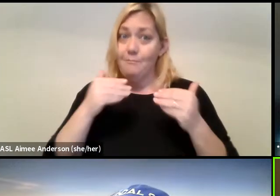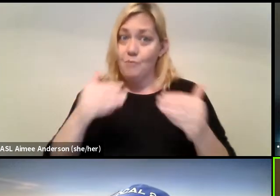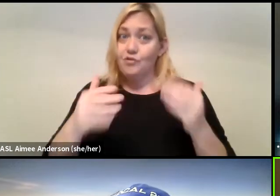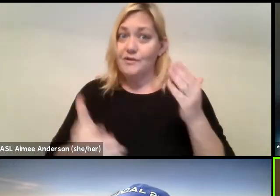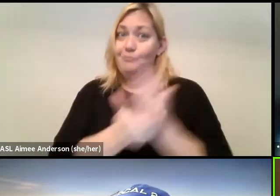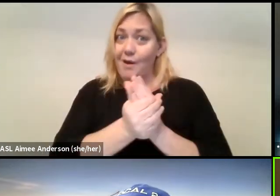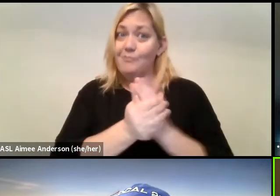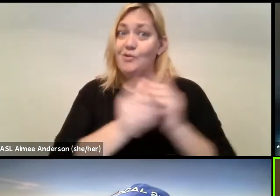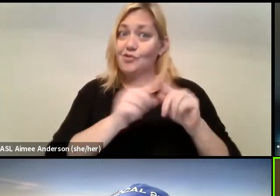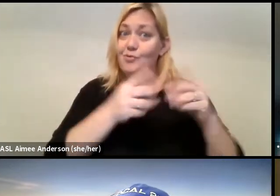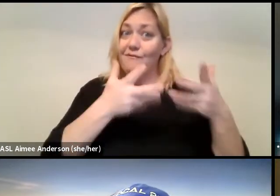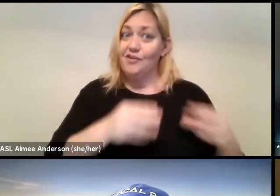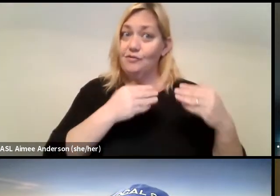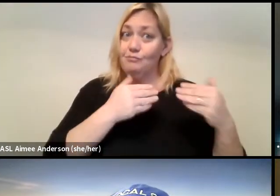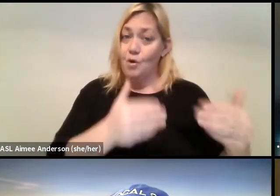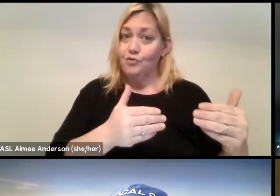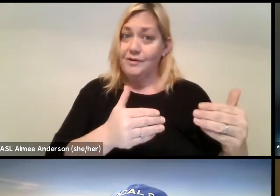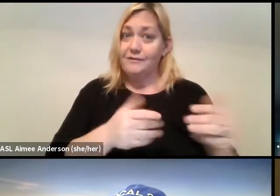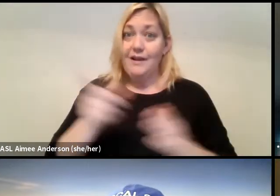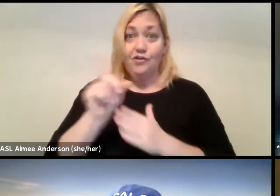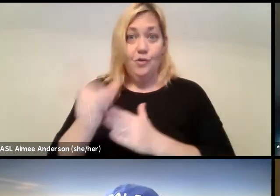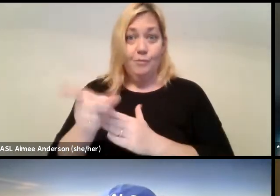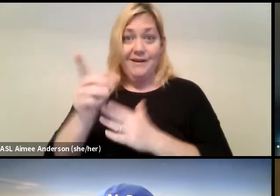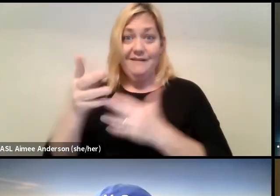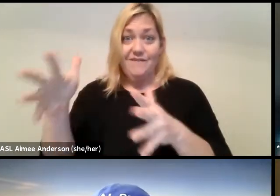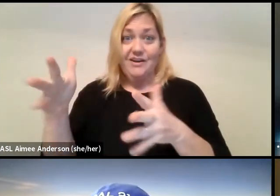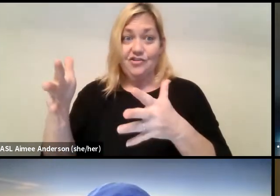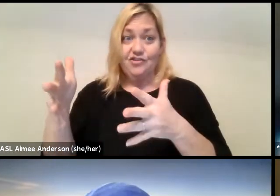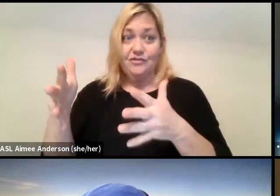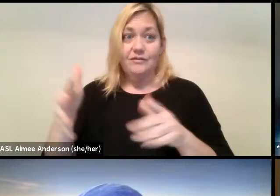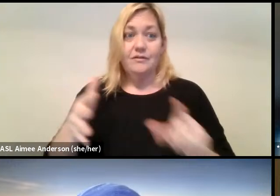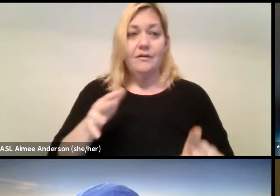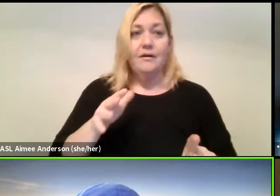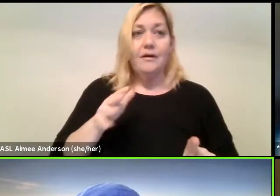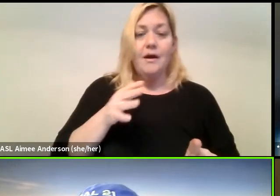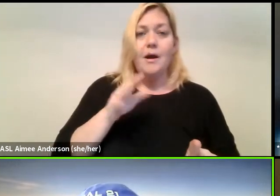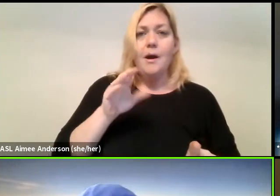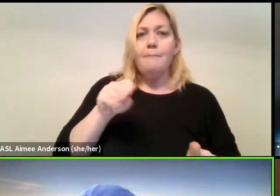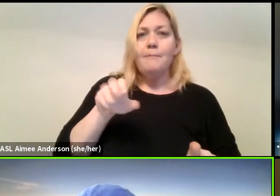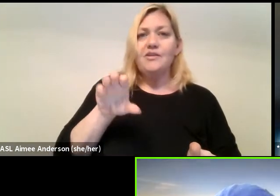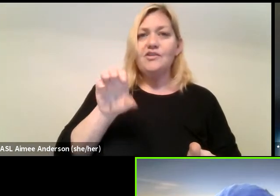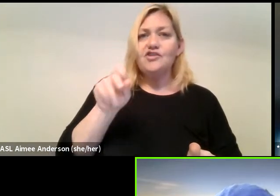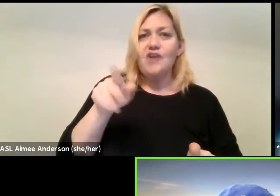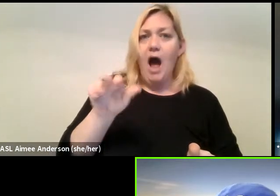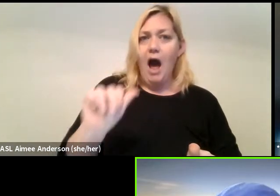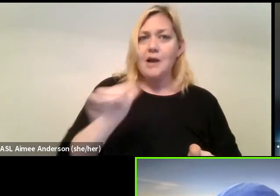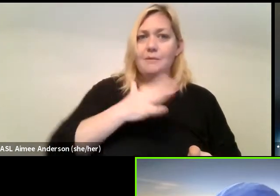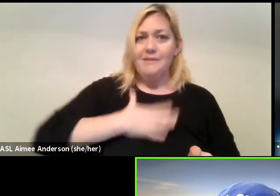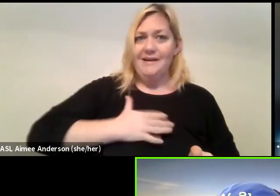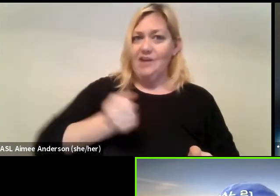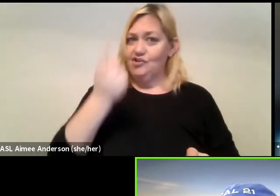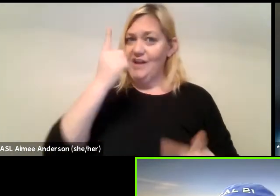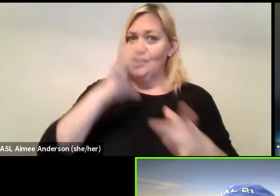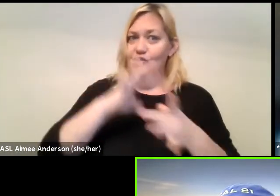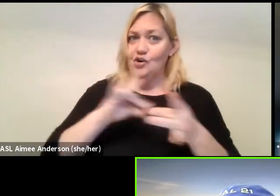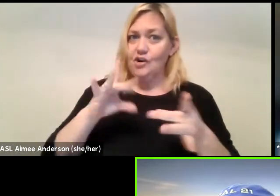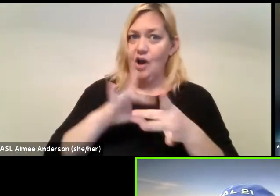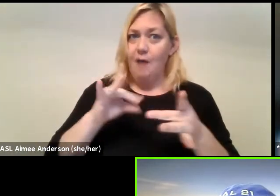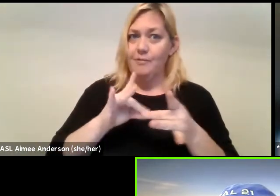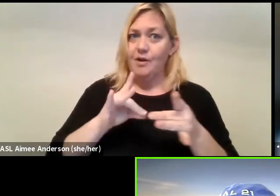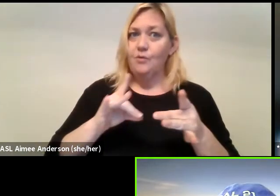amendment to a motion which is in order. What is your minute? Mr. Shahada, please, I understand your comments. We will address